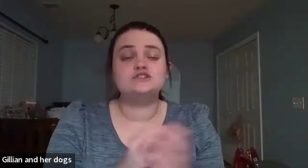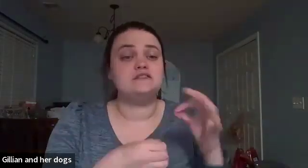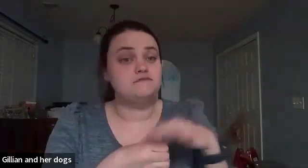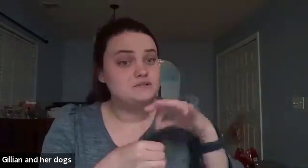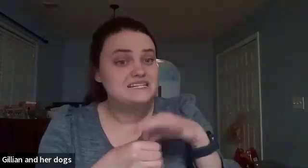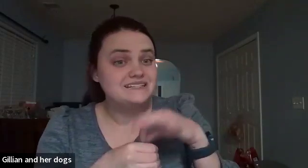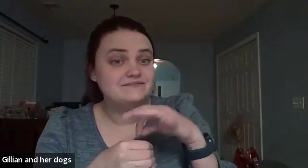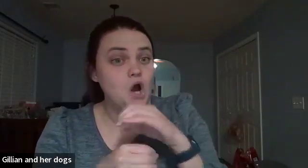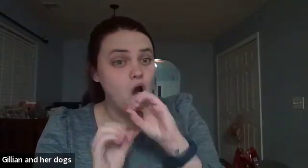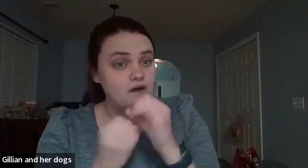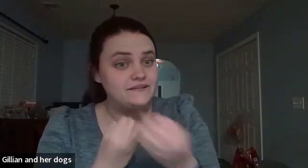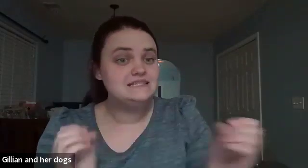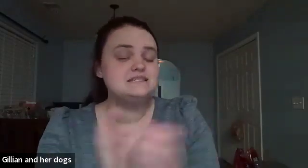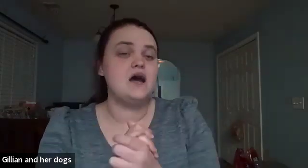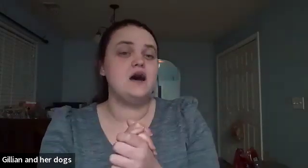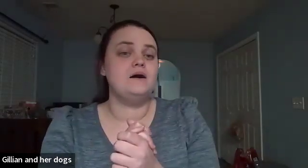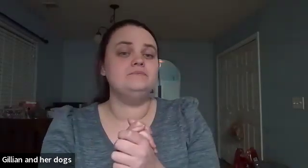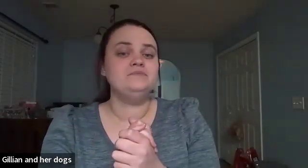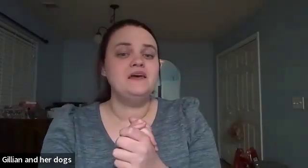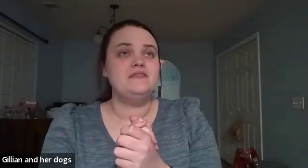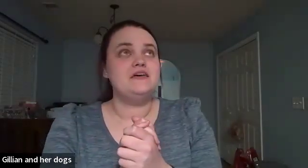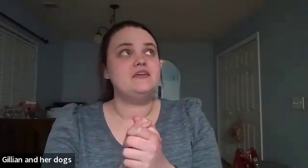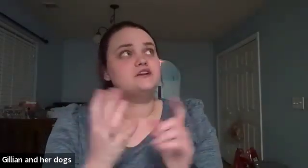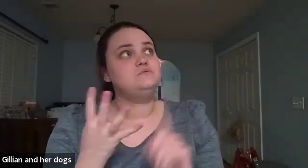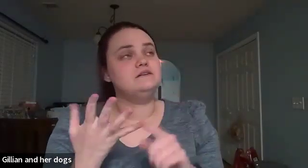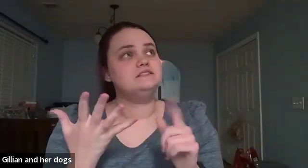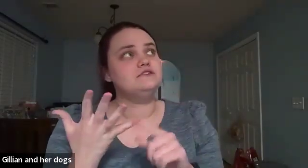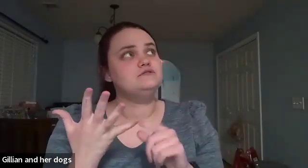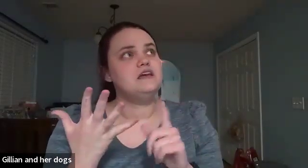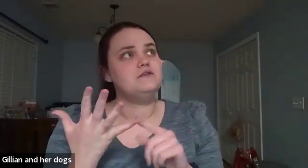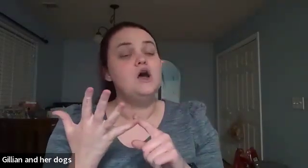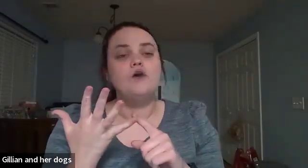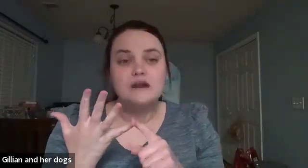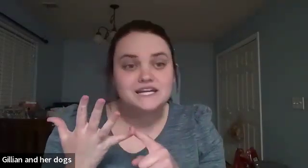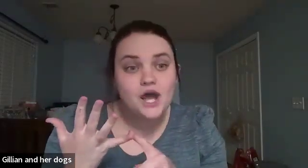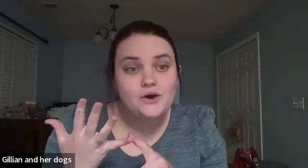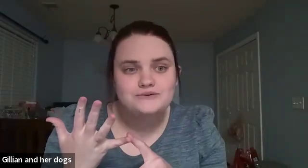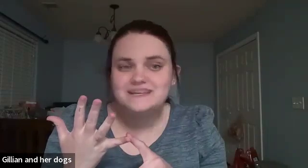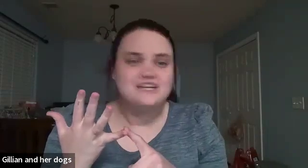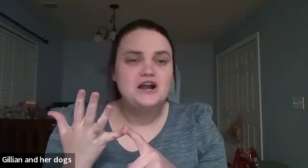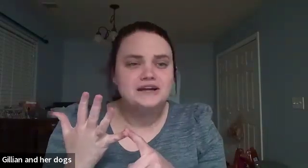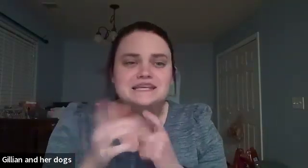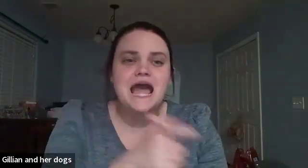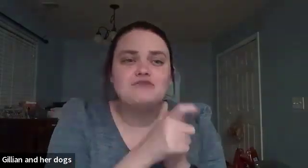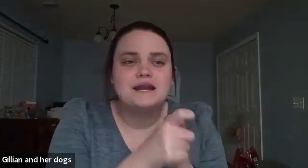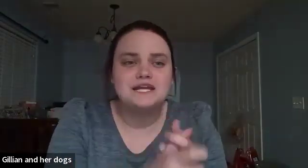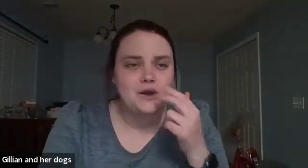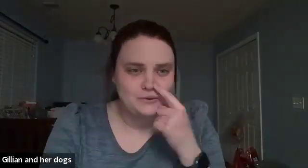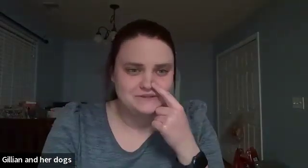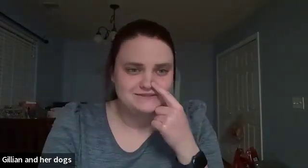there's like the voting for office. Then there's what else is there? There's another one. Runny nose. You're not going to say I have a runny nose